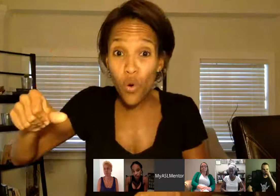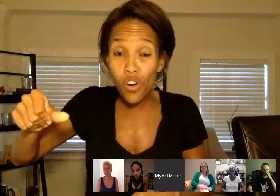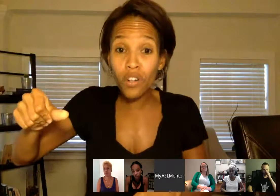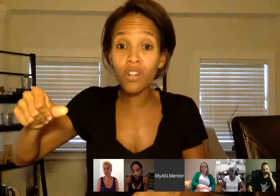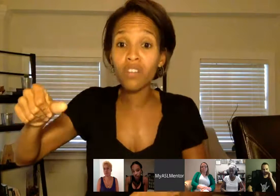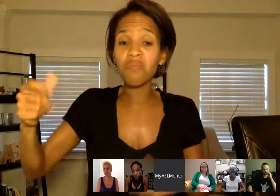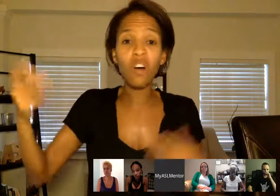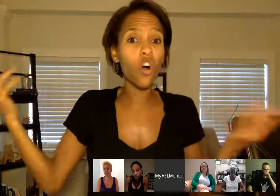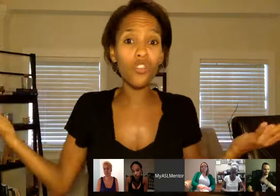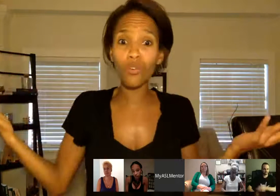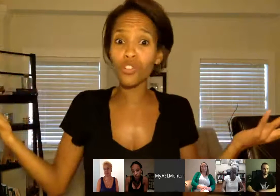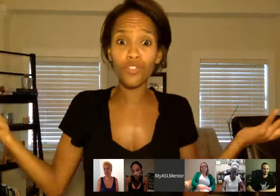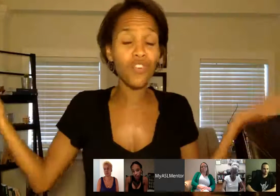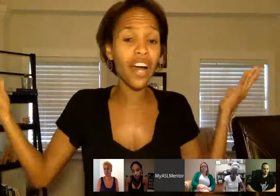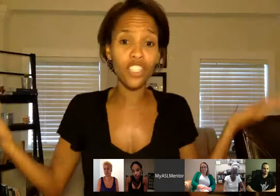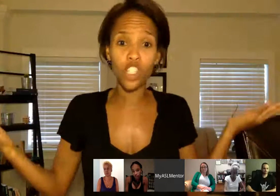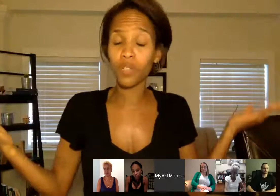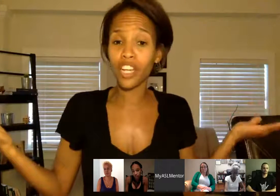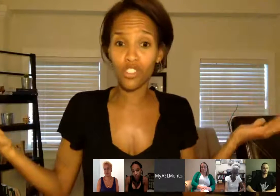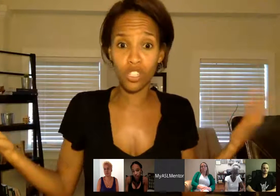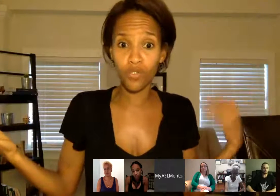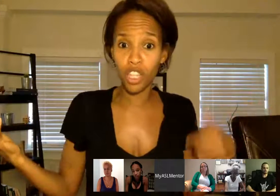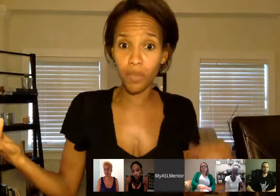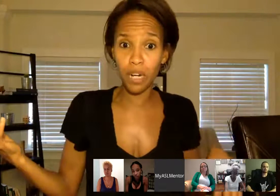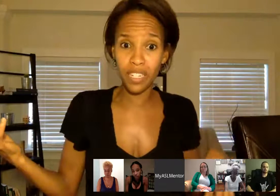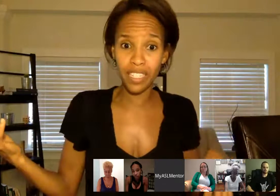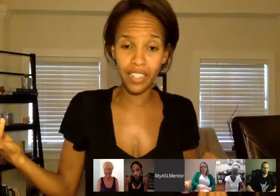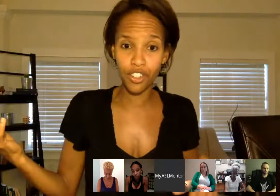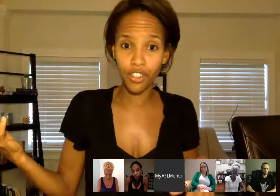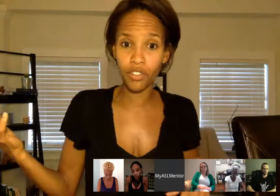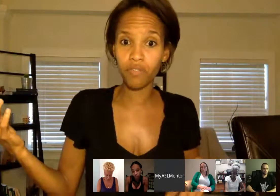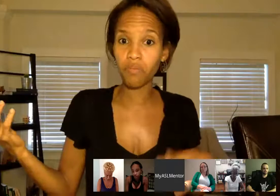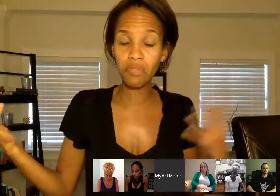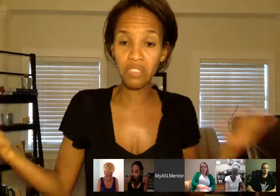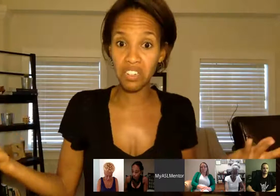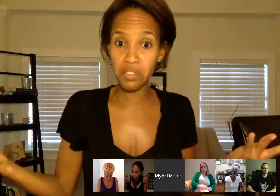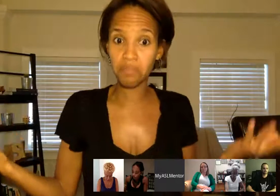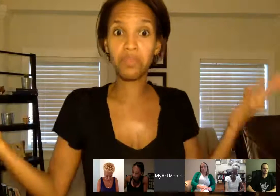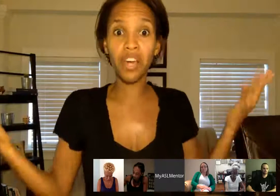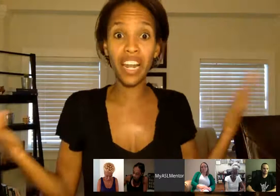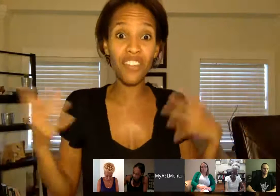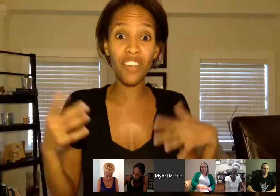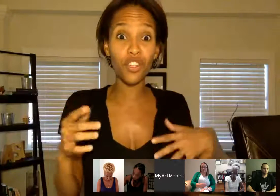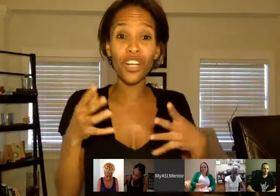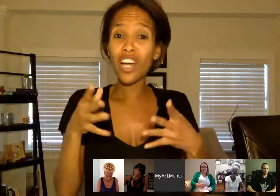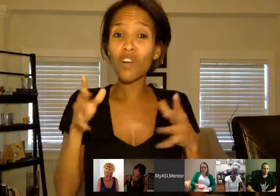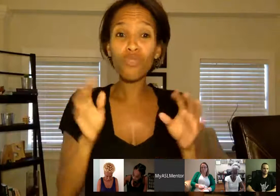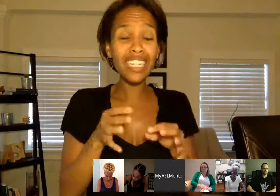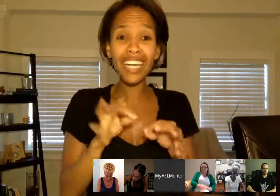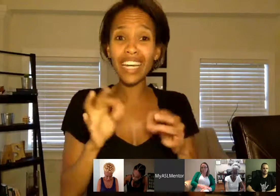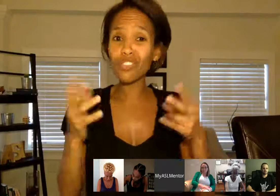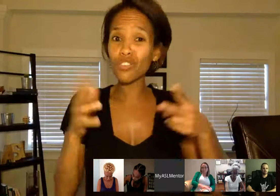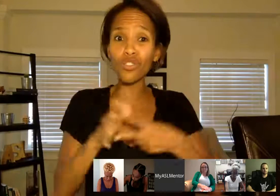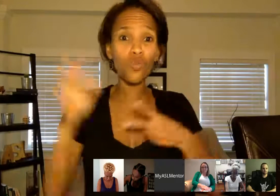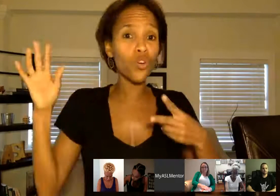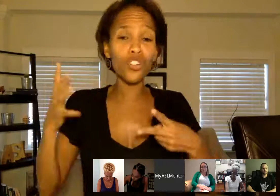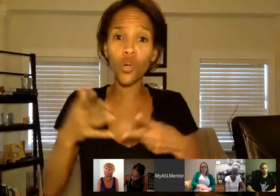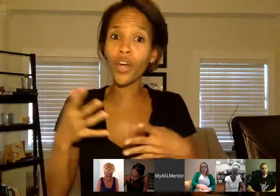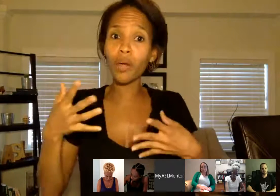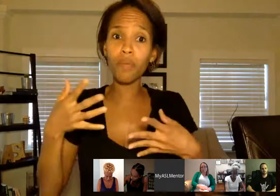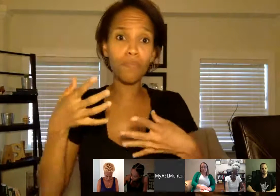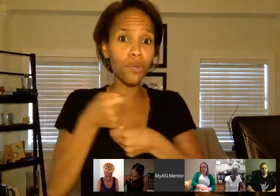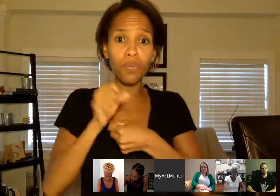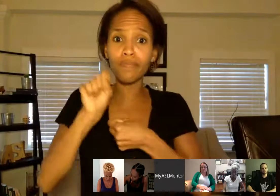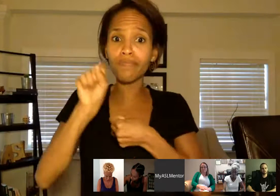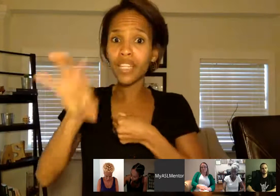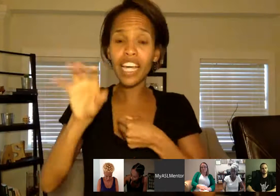pay for. All of those are fine interpretations of what the public sector does. Okay, and I think they're really nice two-word,